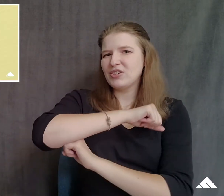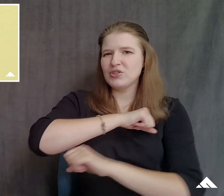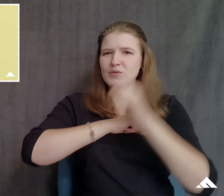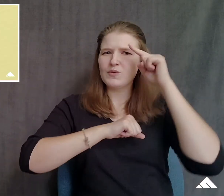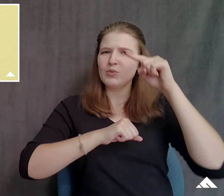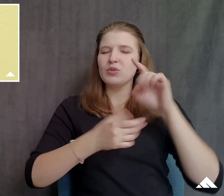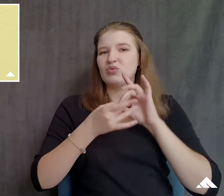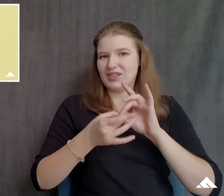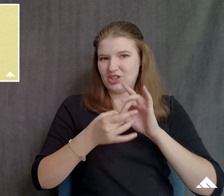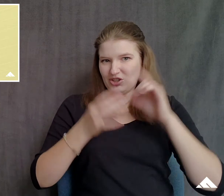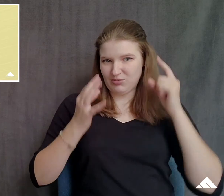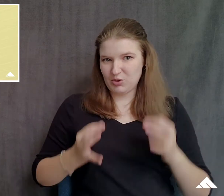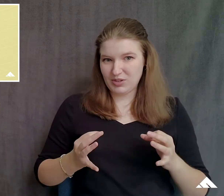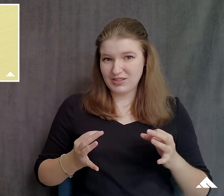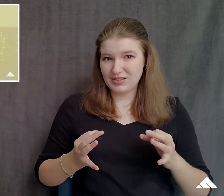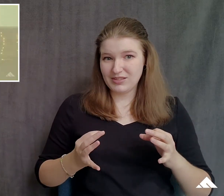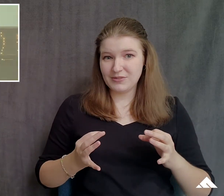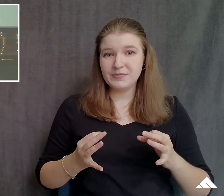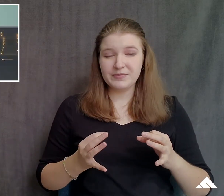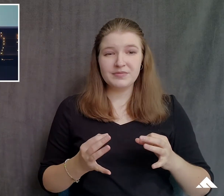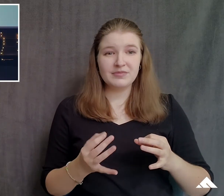the choice you and I have today